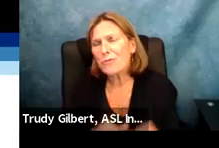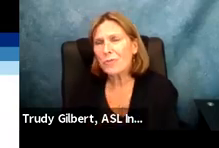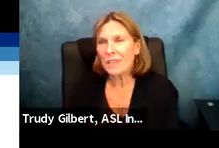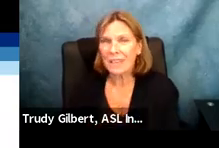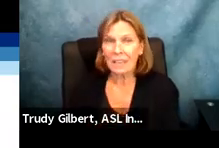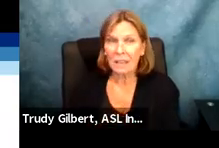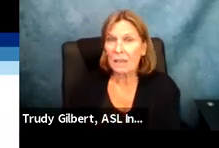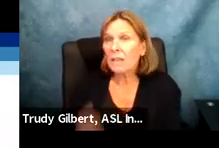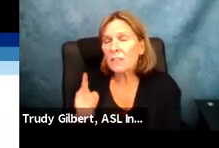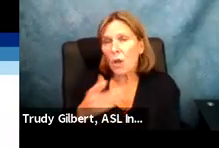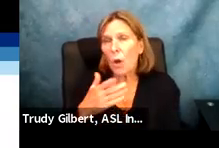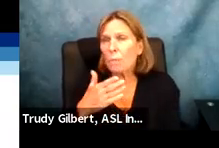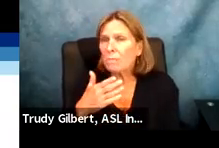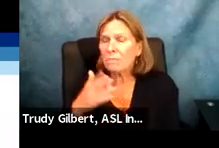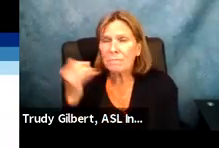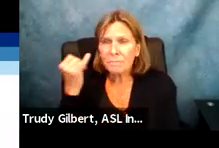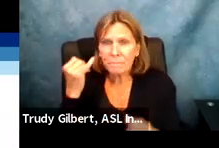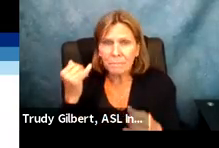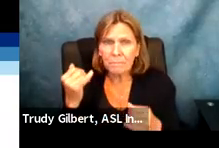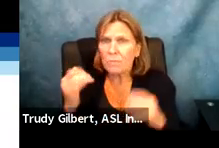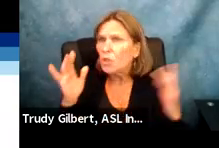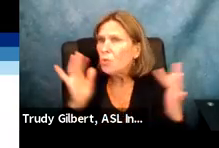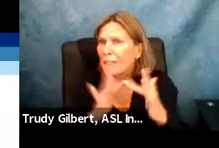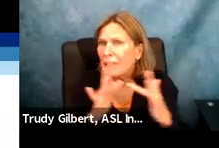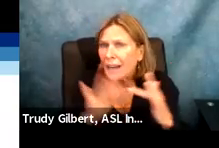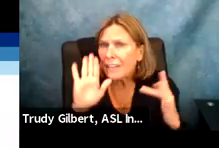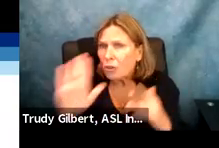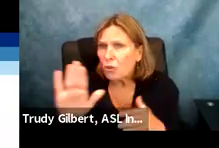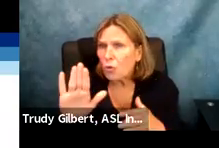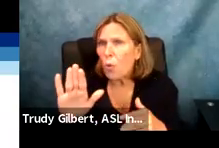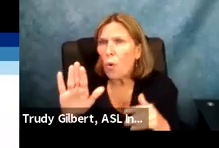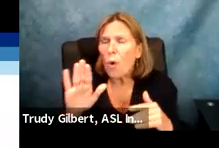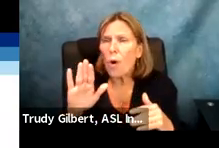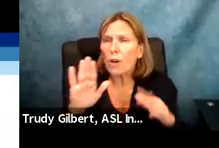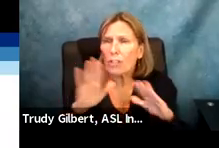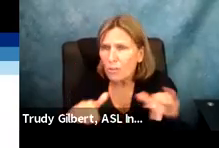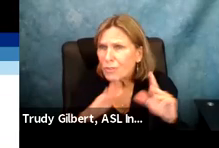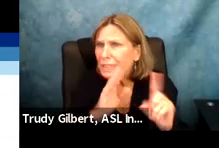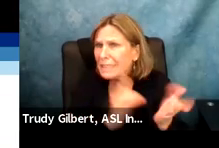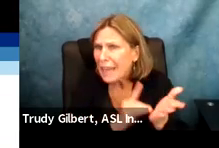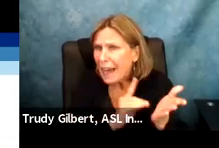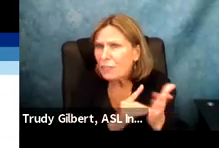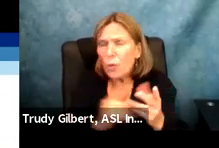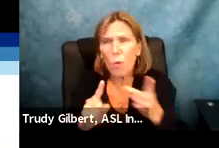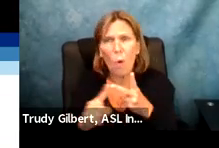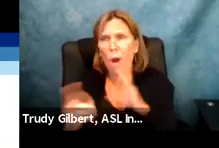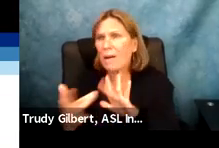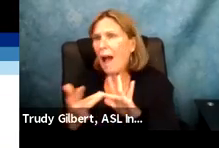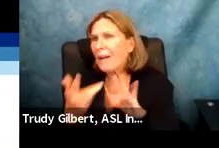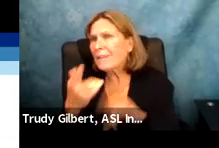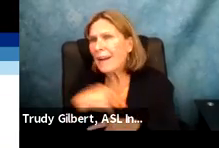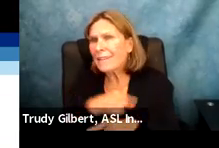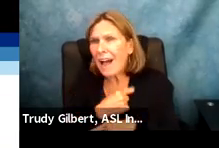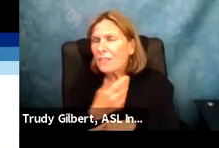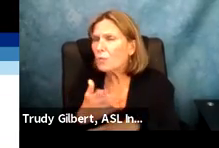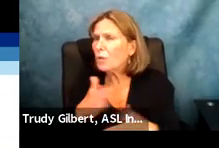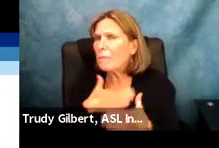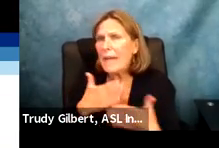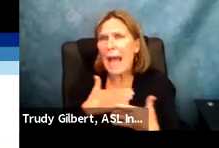reach out to your pediatrician and reach out to us, and we're happy to work with you on this. Take care.